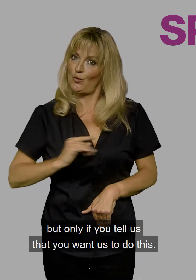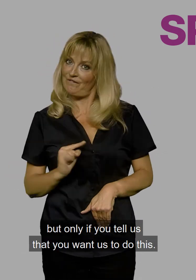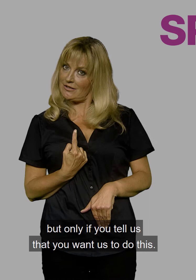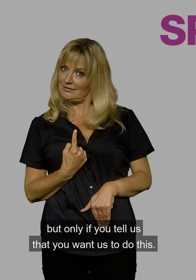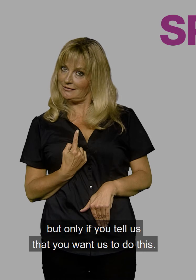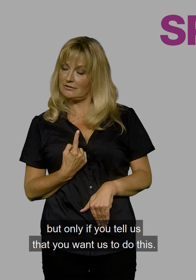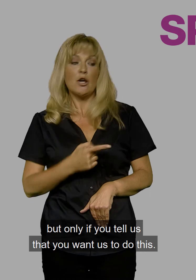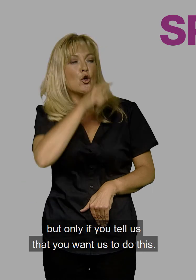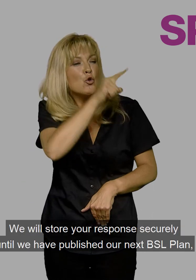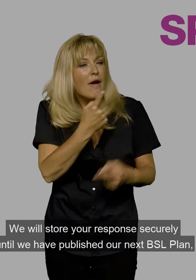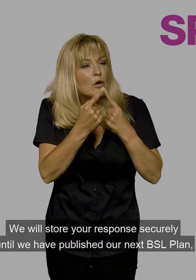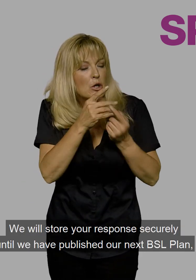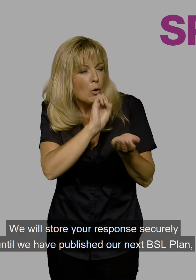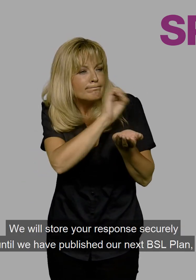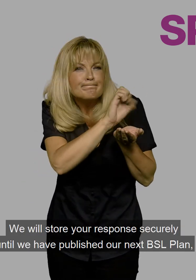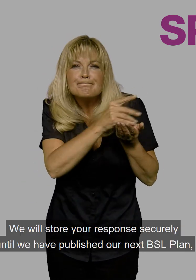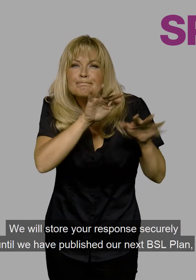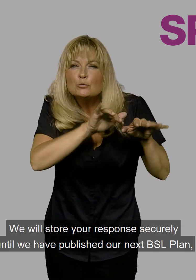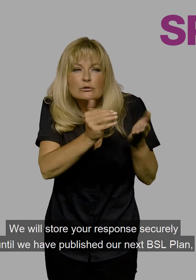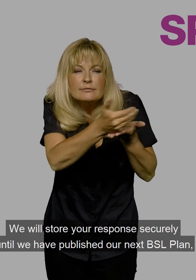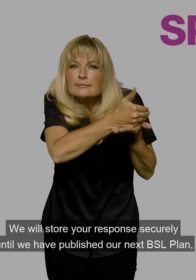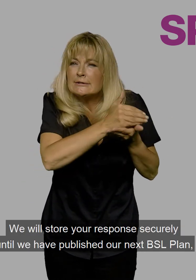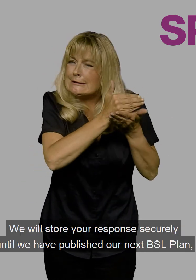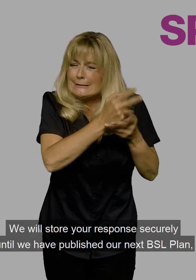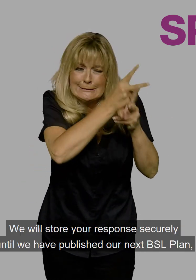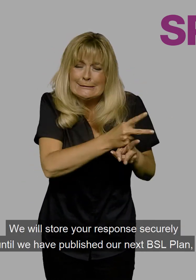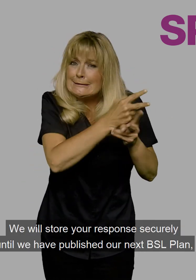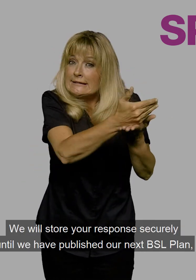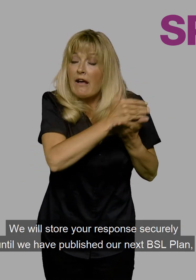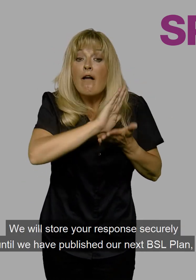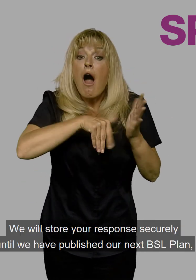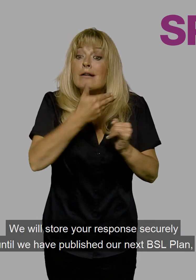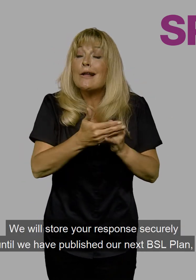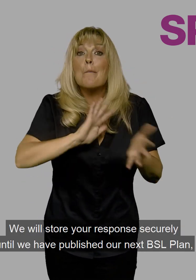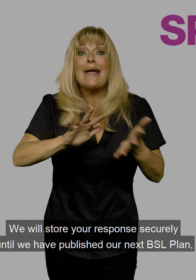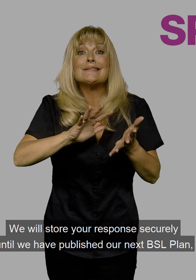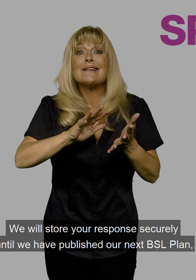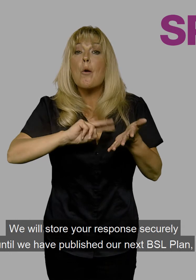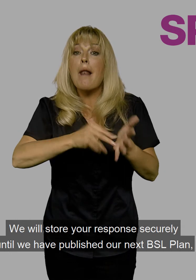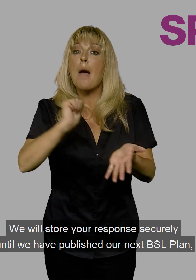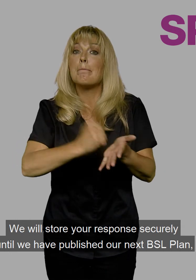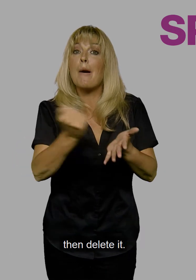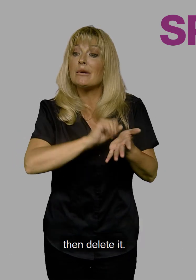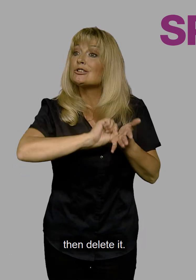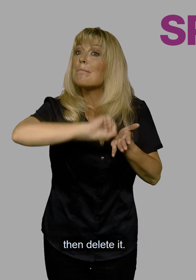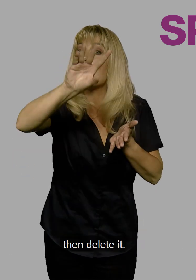this. We will store your response securely until we have published our next BSL plan, then delete